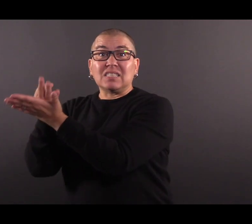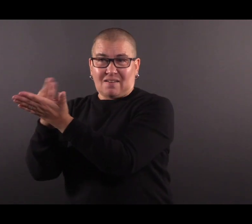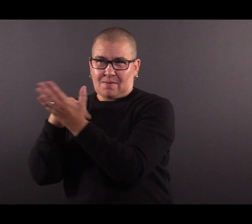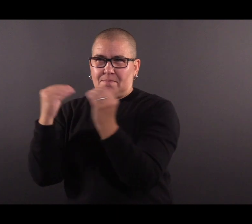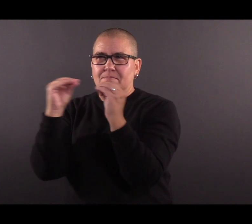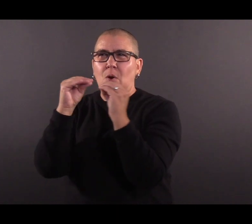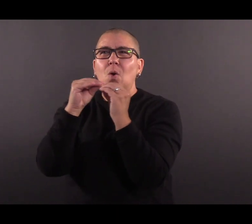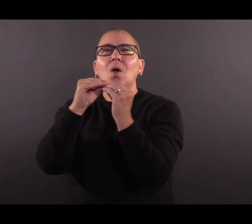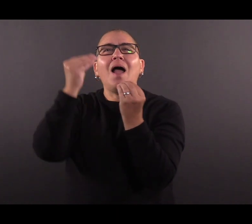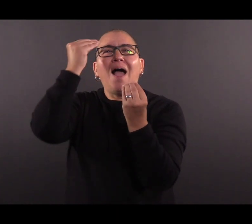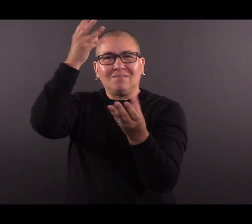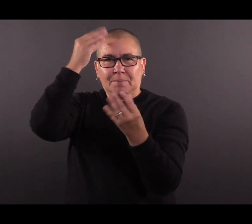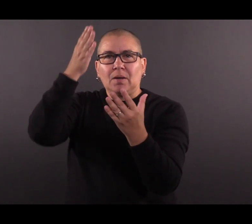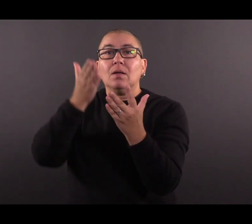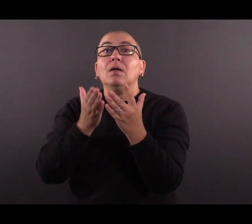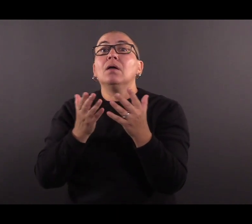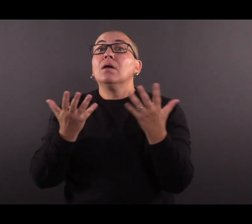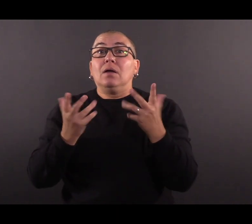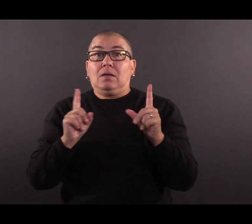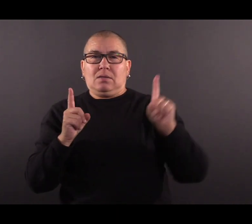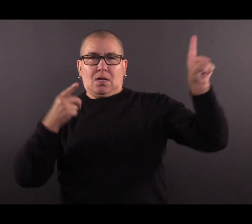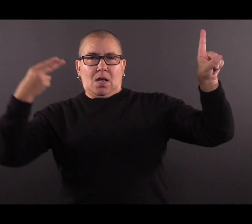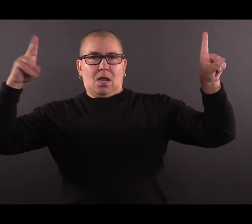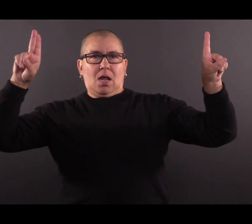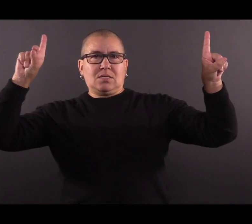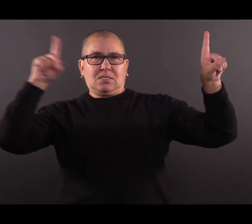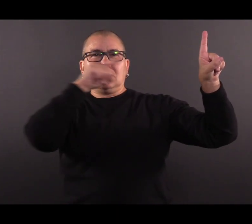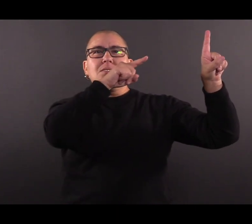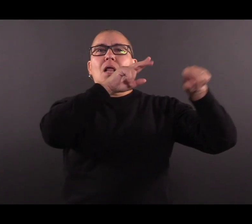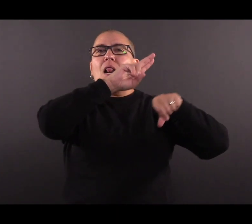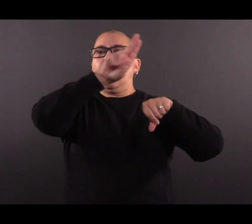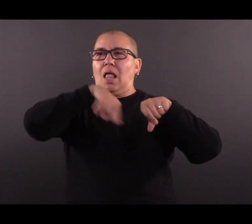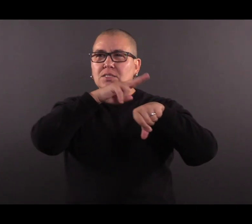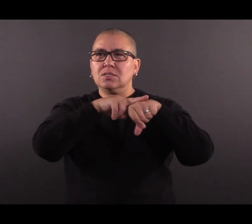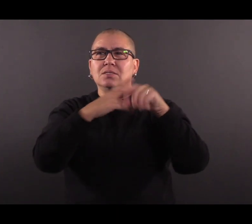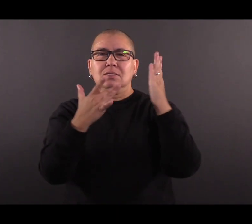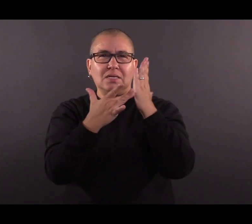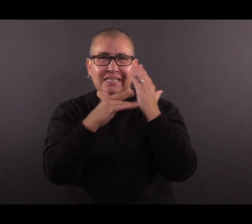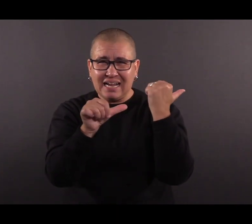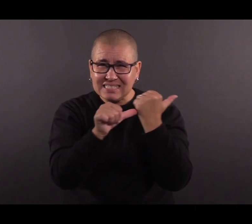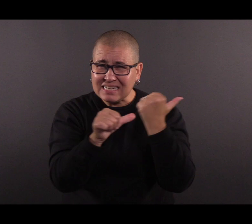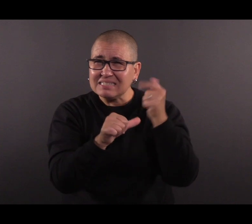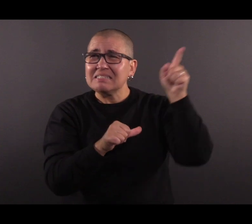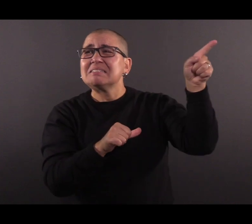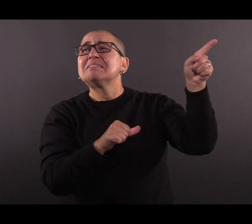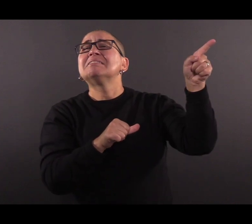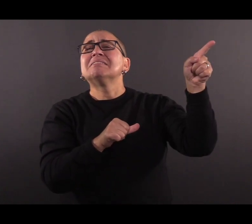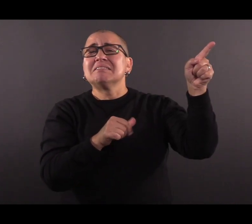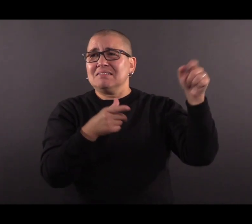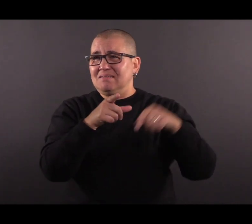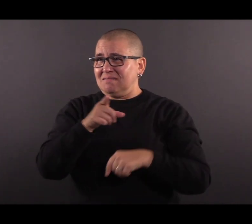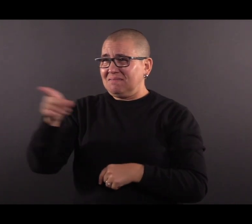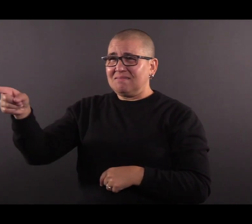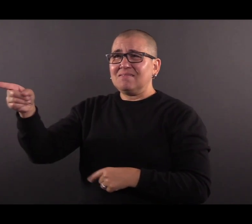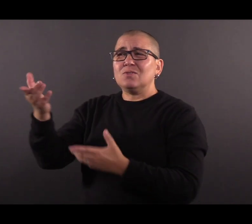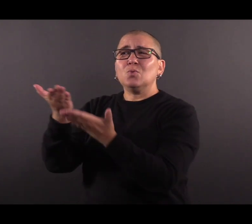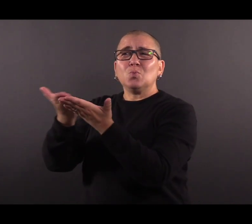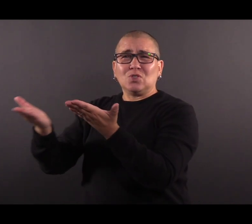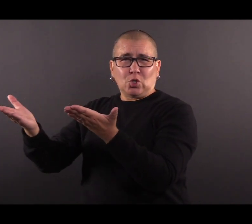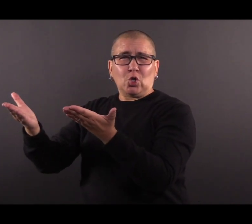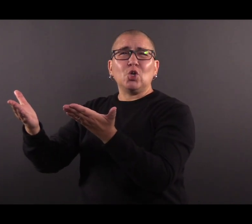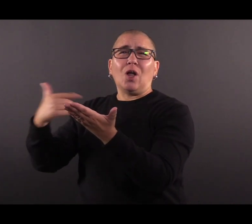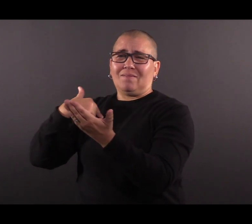For more information about Continuum of Care funding from HUD, Minnesota's Continuum of Care, and national technical